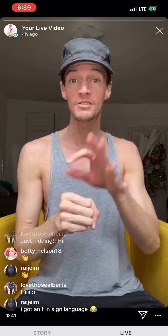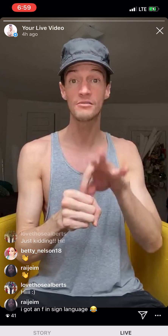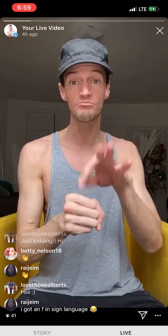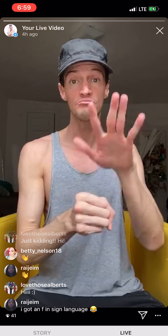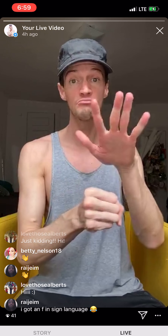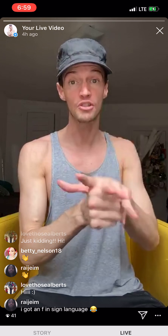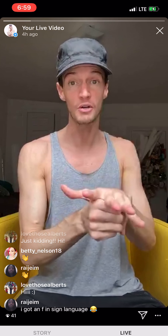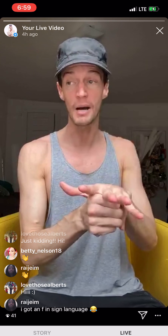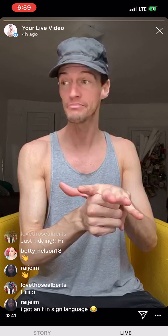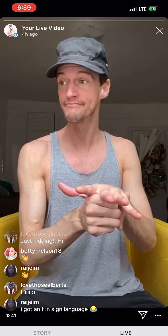Soda pop.